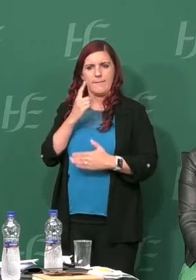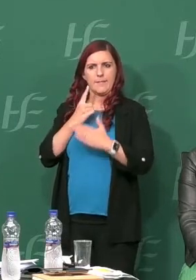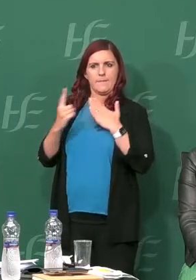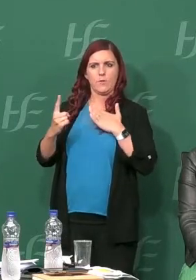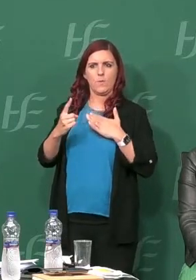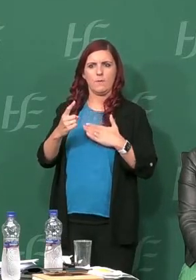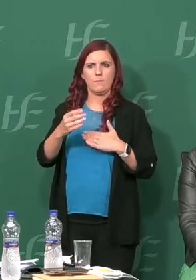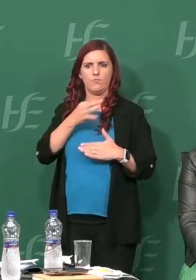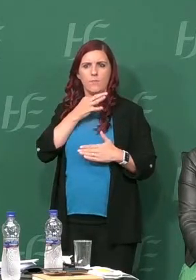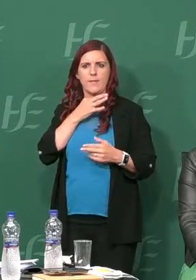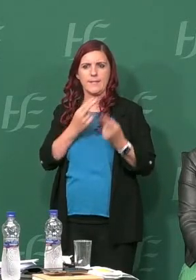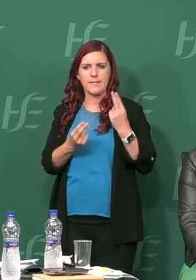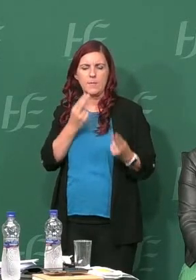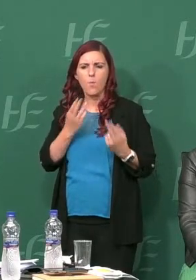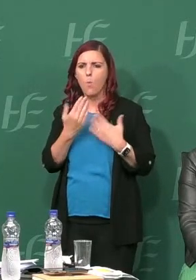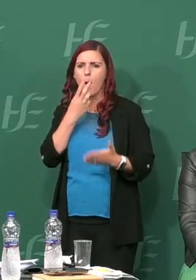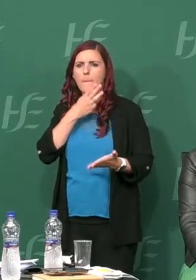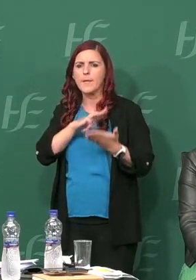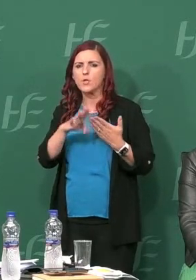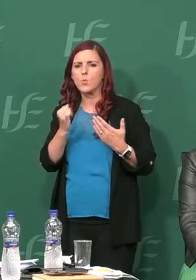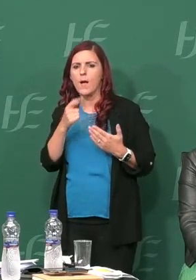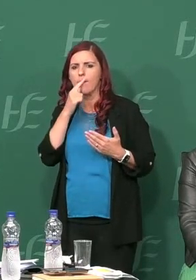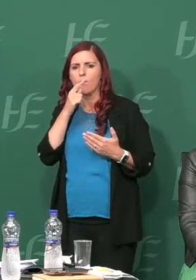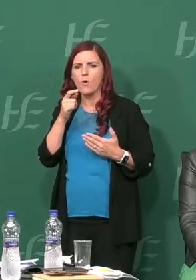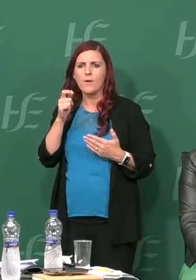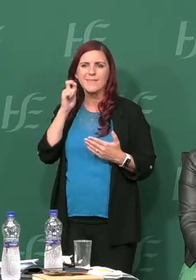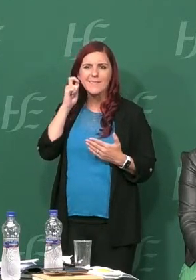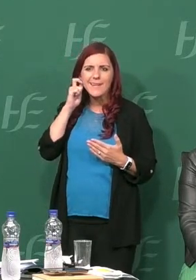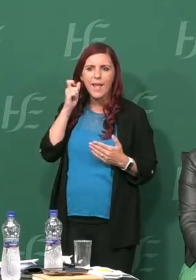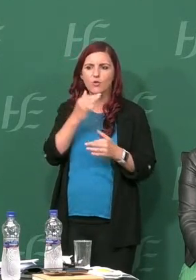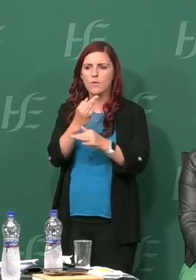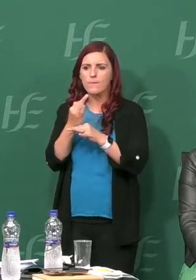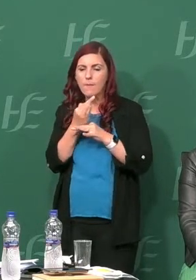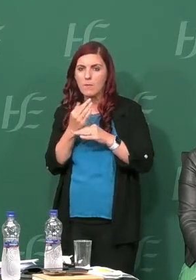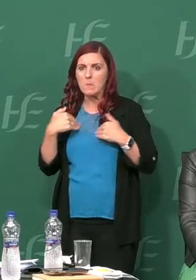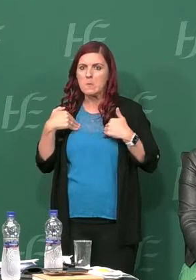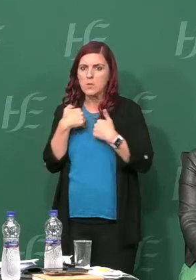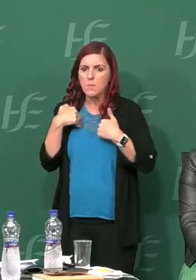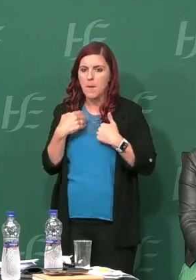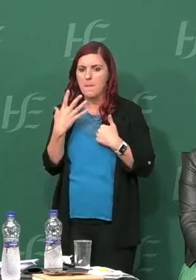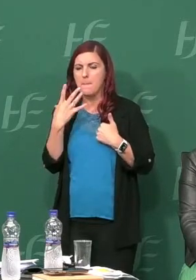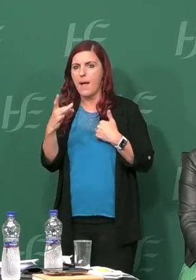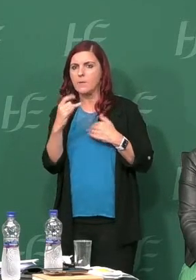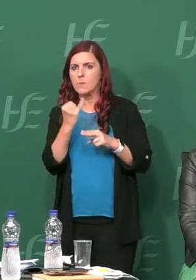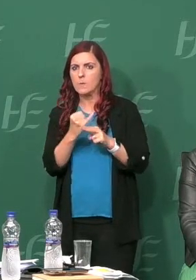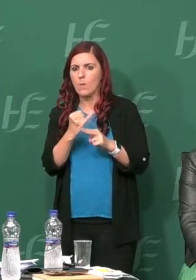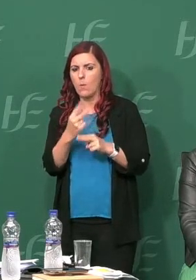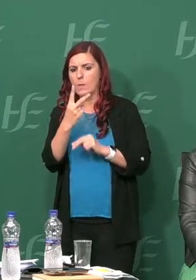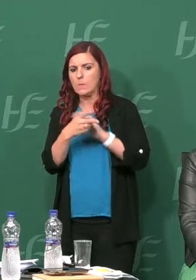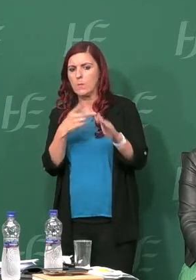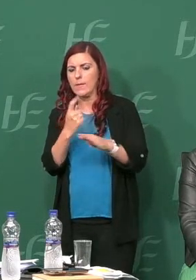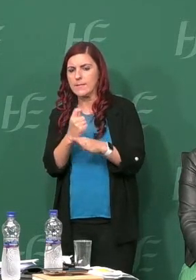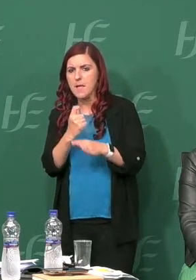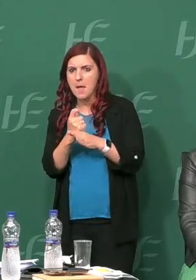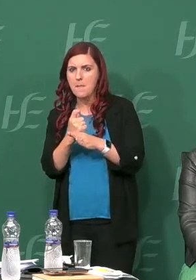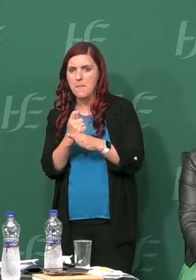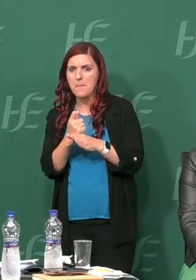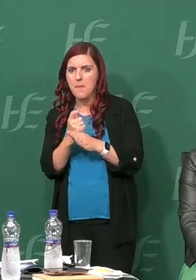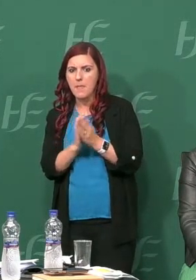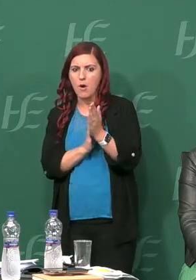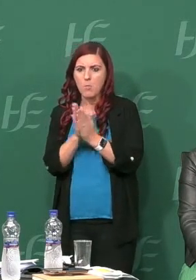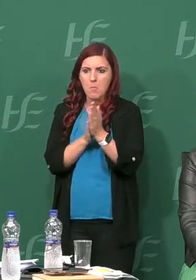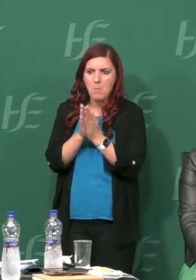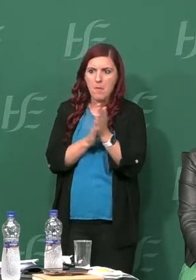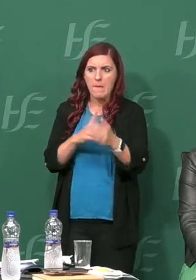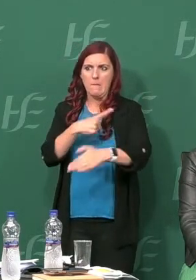for teenagers and families who might be worried about going back to school in 2 weeks? And they're obviously very enthusiastic about vaccines, but